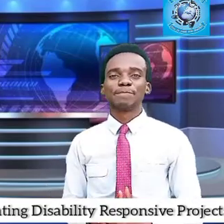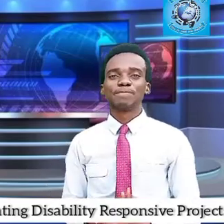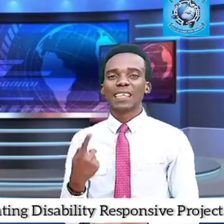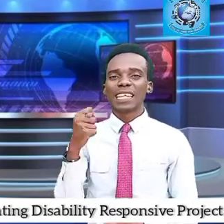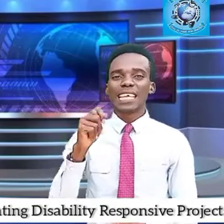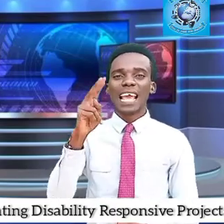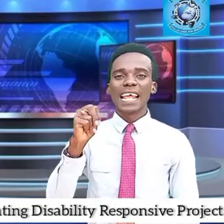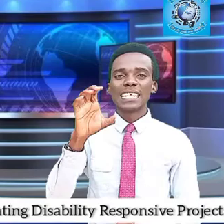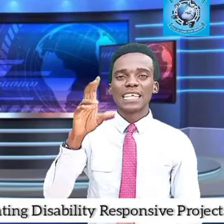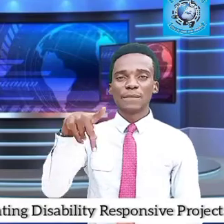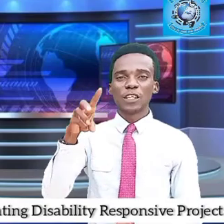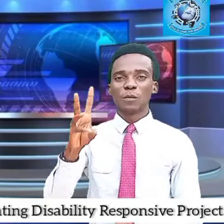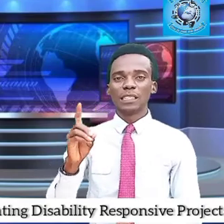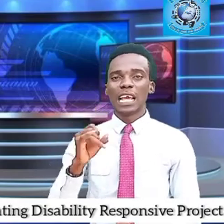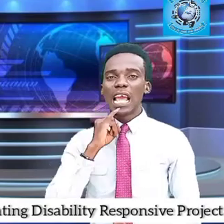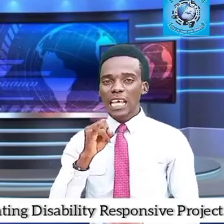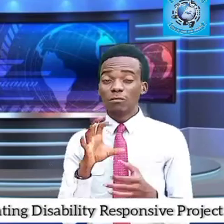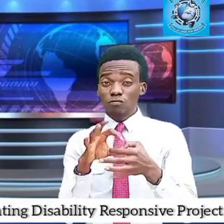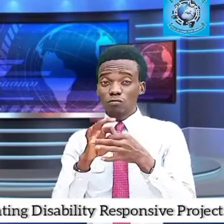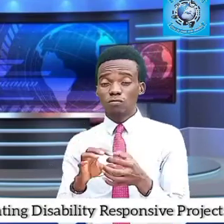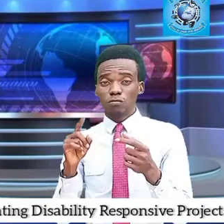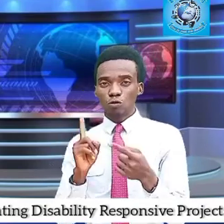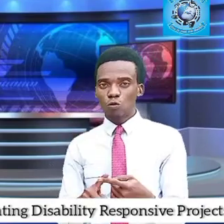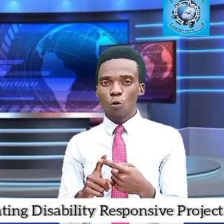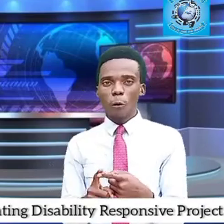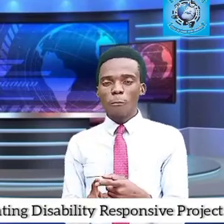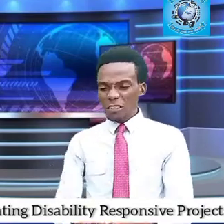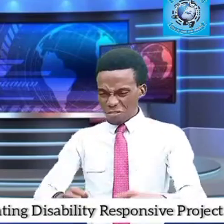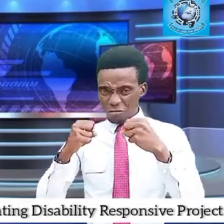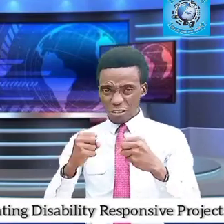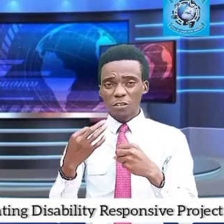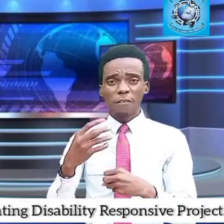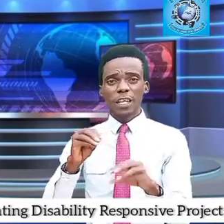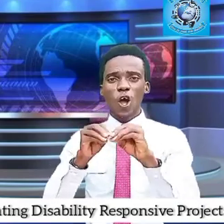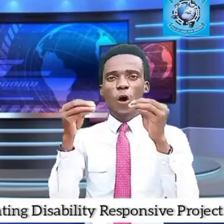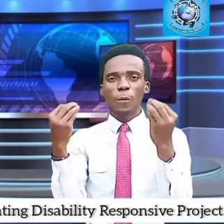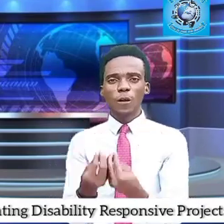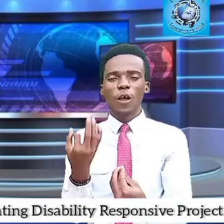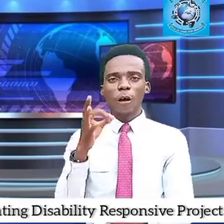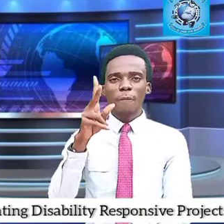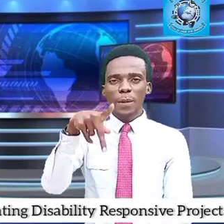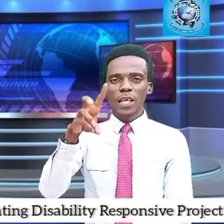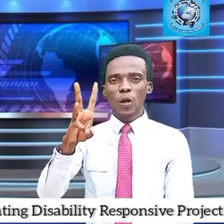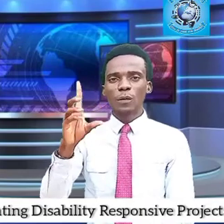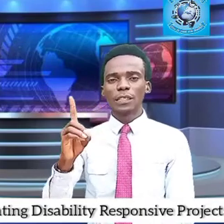The NCPWD is committed to capacity strengthening of the organization of